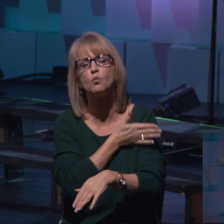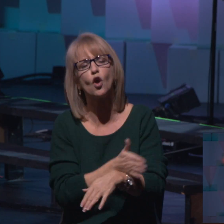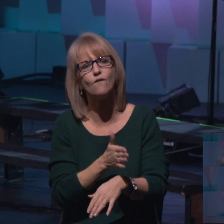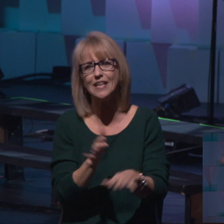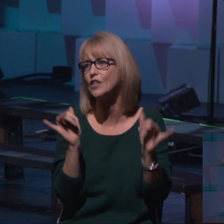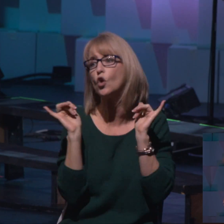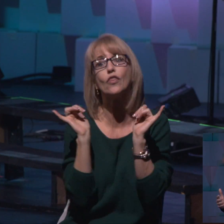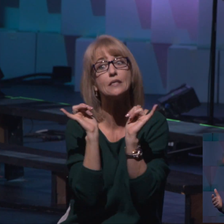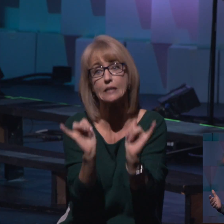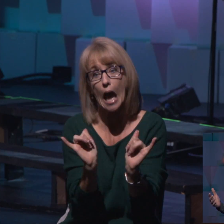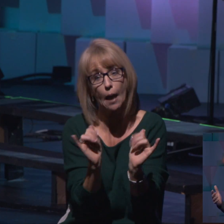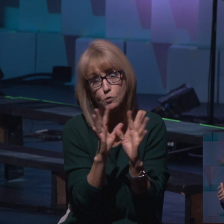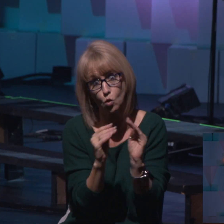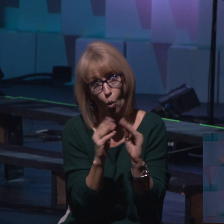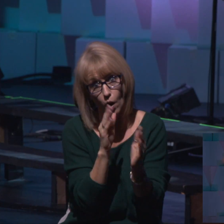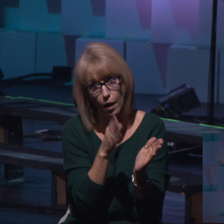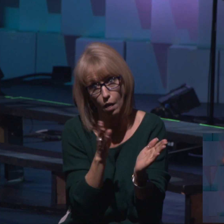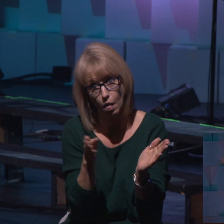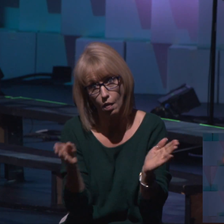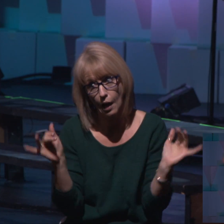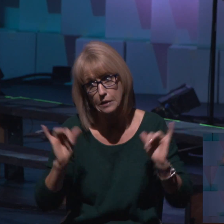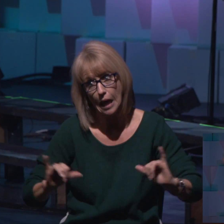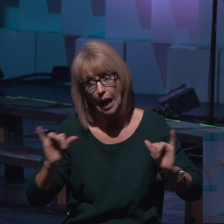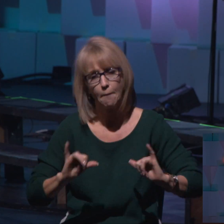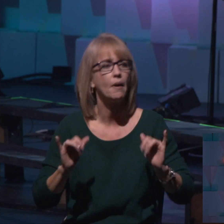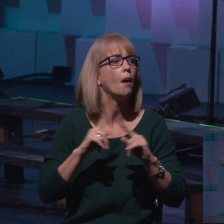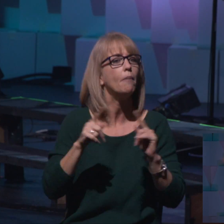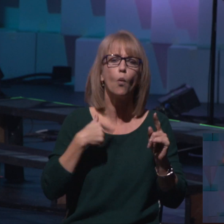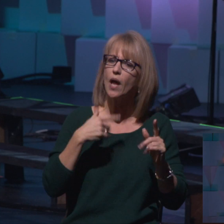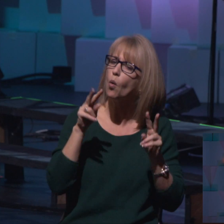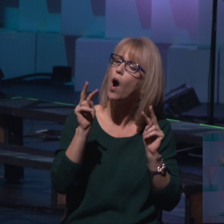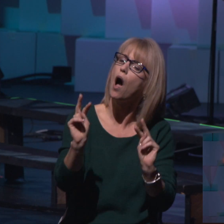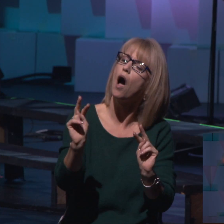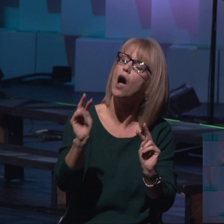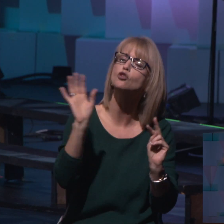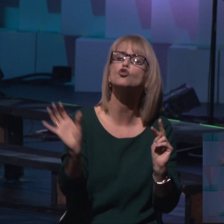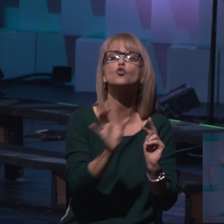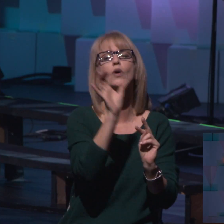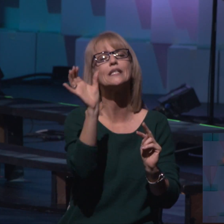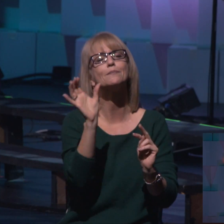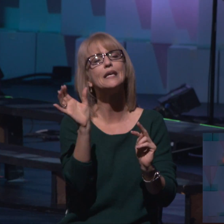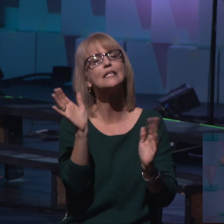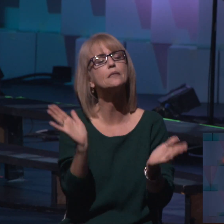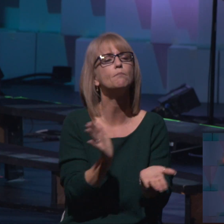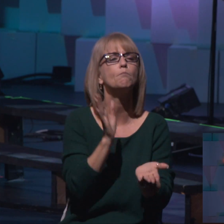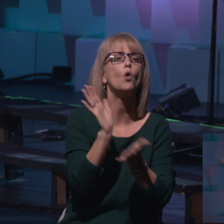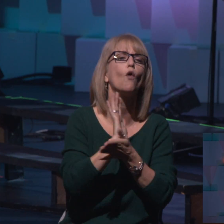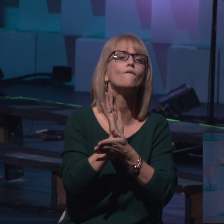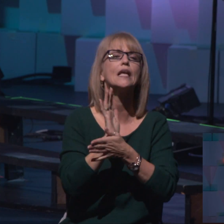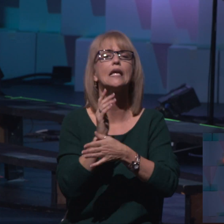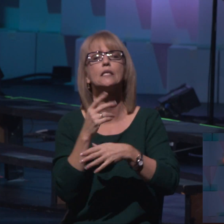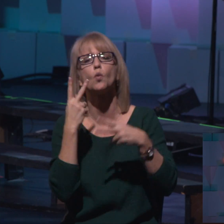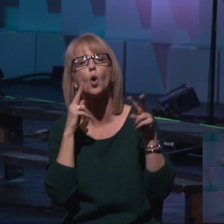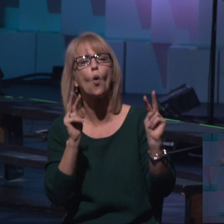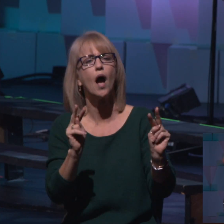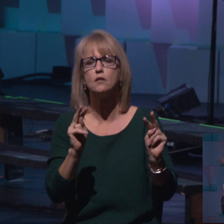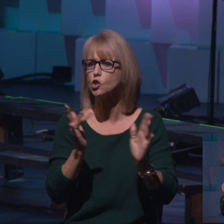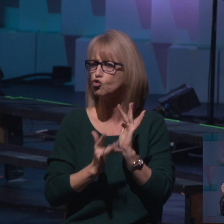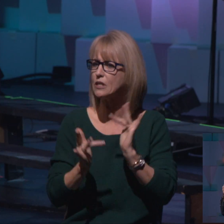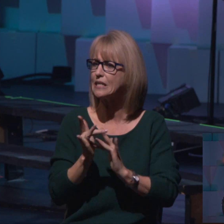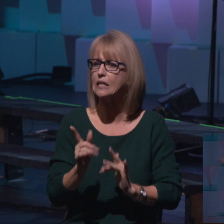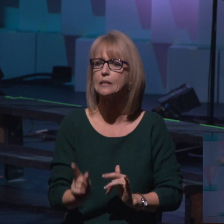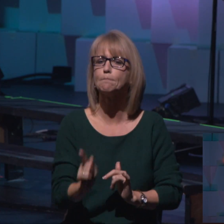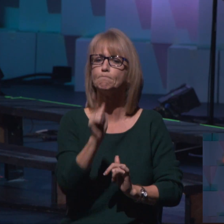but they're fun to watch anyway. We watch the Christmas movies, and they come together, and it's just interesting because there's nothing about Jesus through the whole